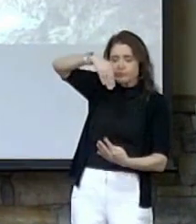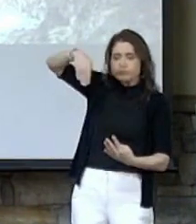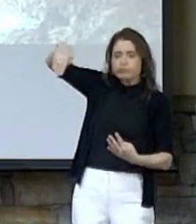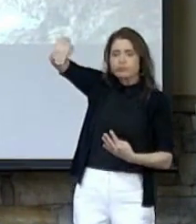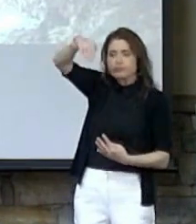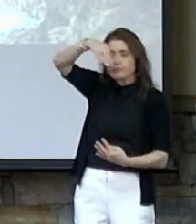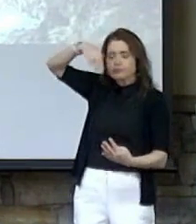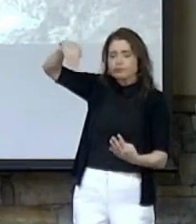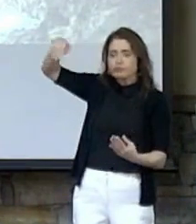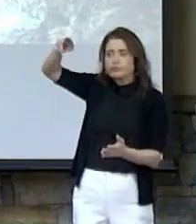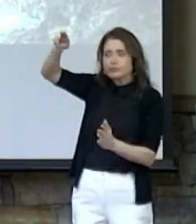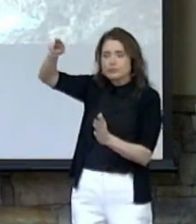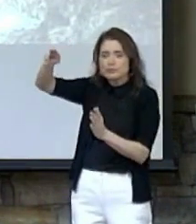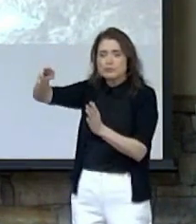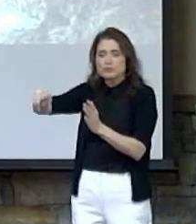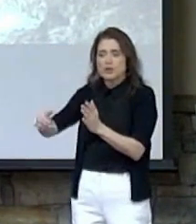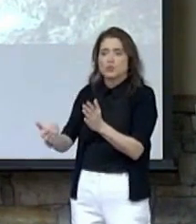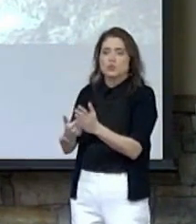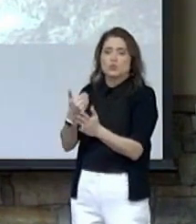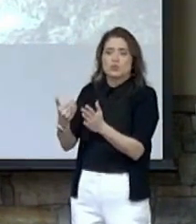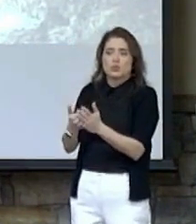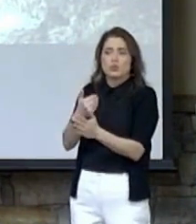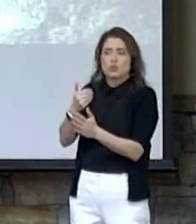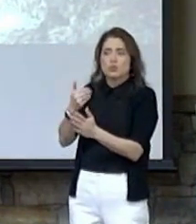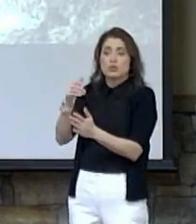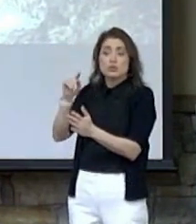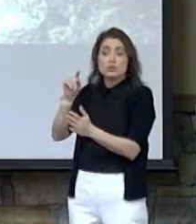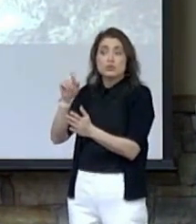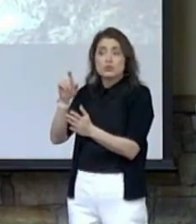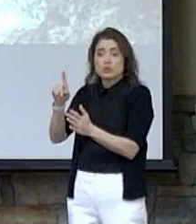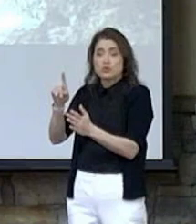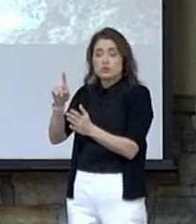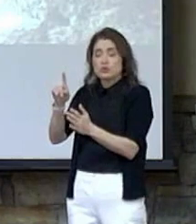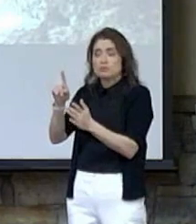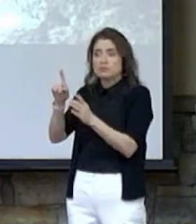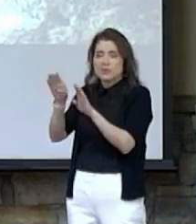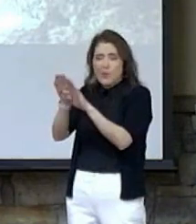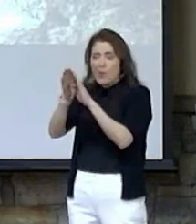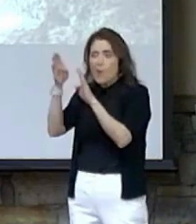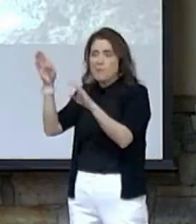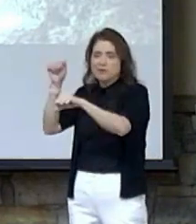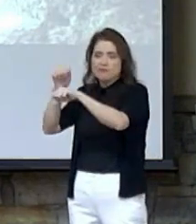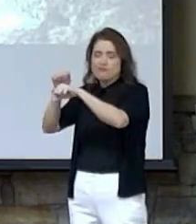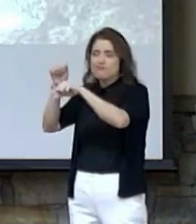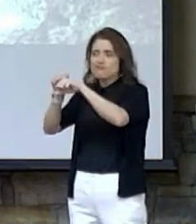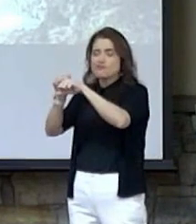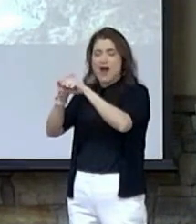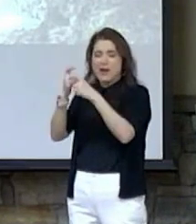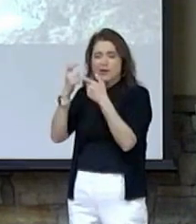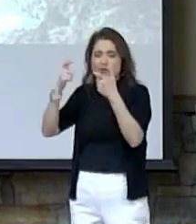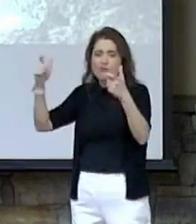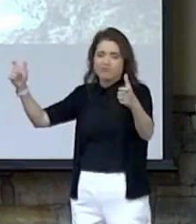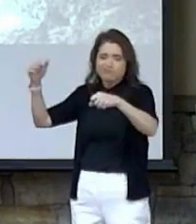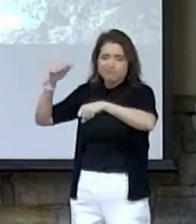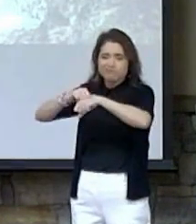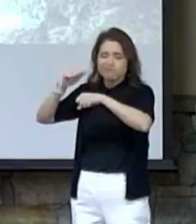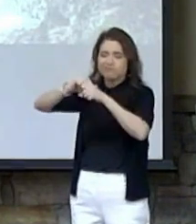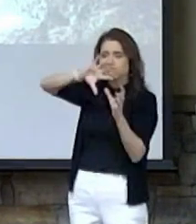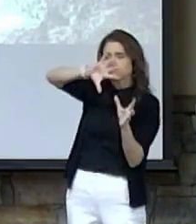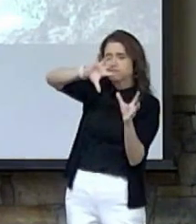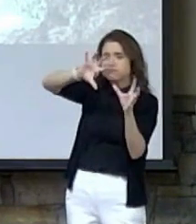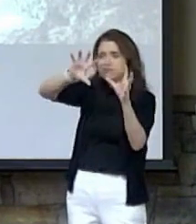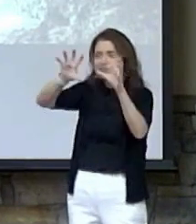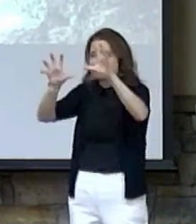own new tomb, which he had cut in the rock. And he rolled a great stone to the entrance of the tomb and went away.